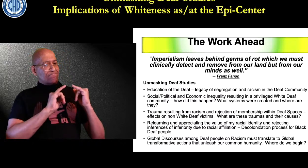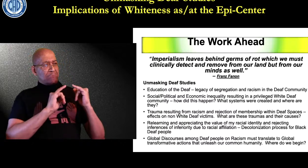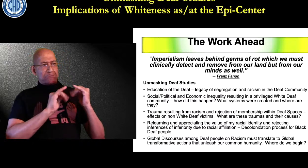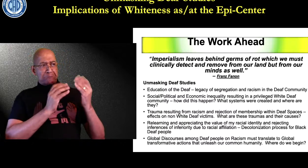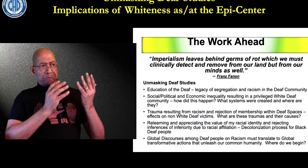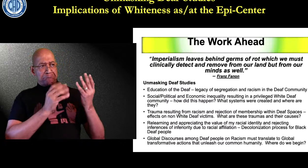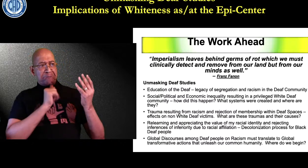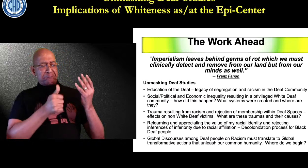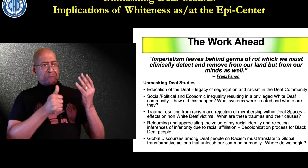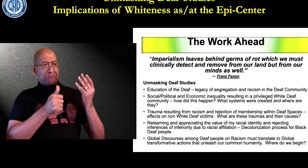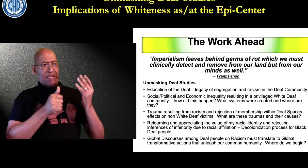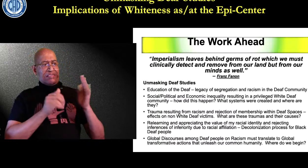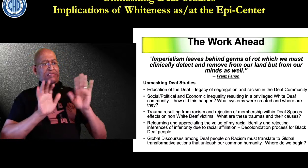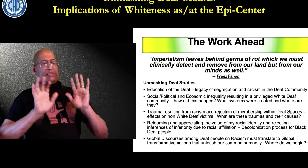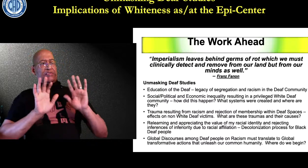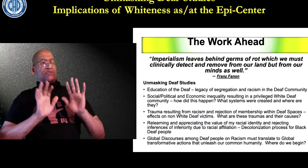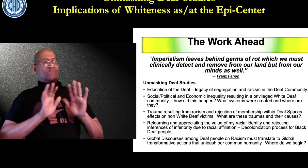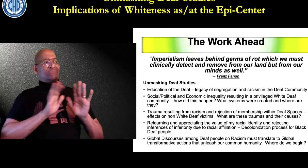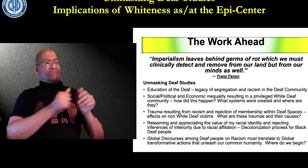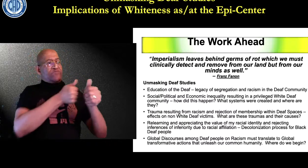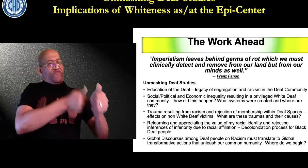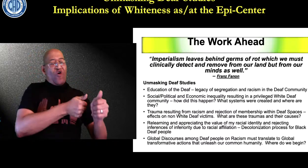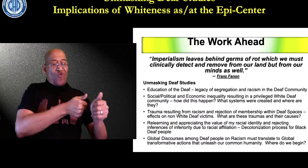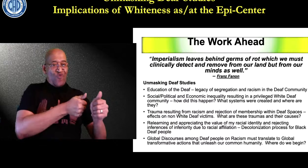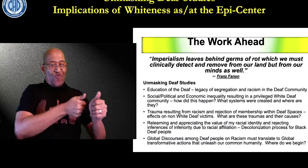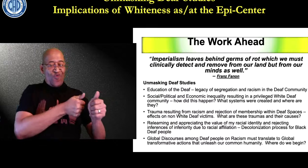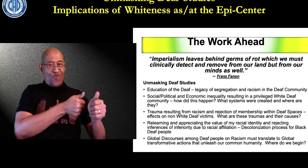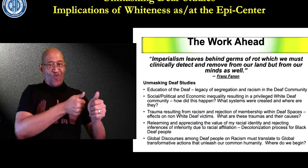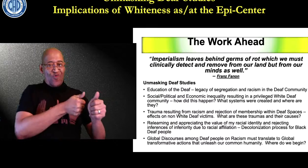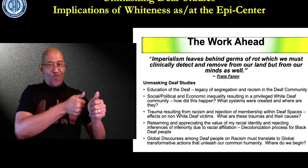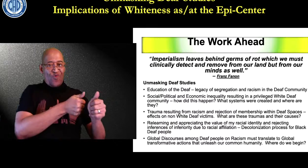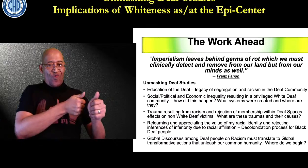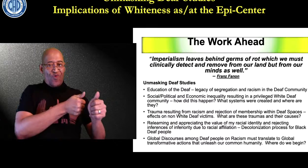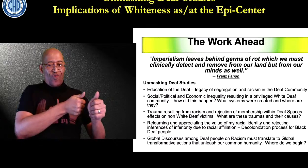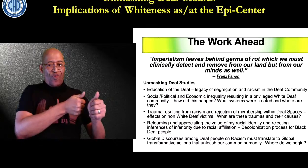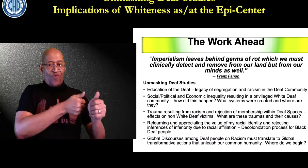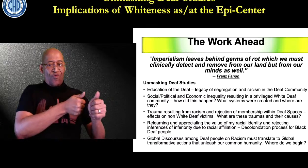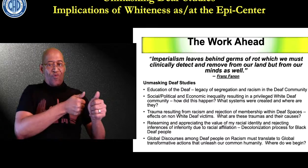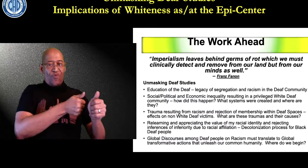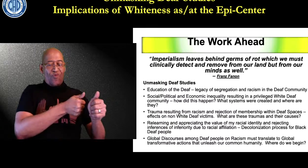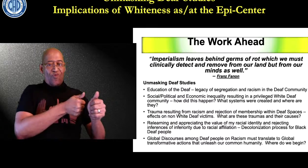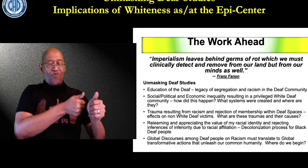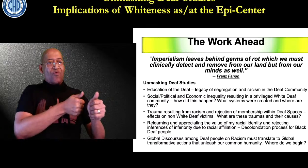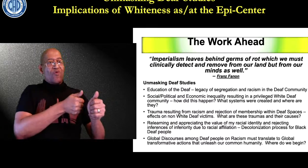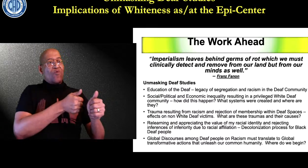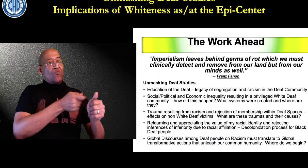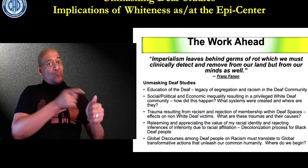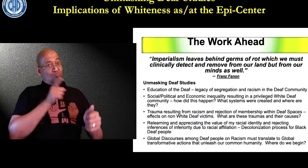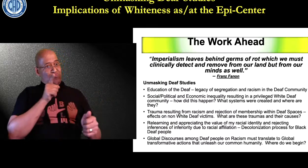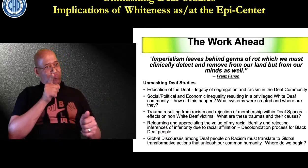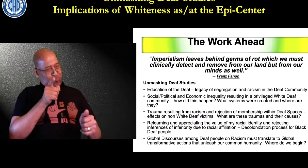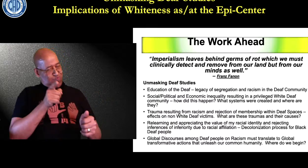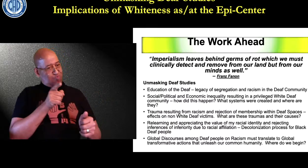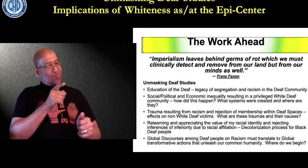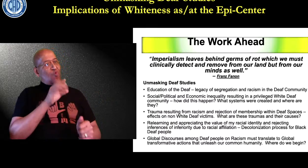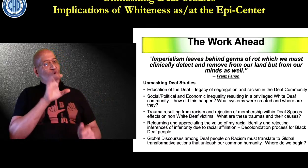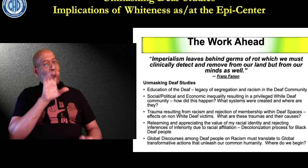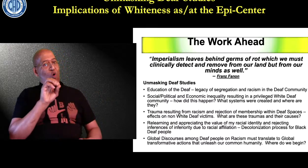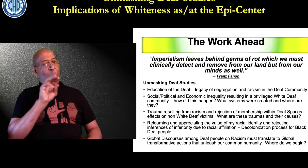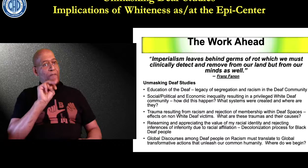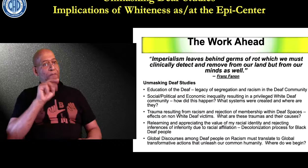it's same as deaf people. We are strong and connected, but wanting us to follow that